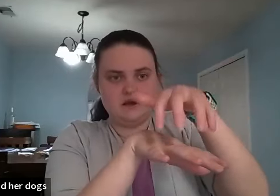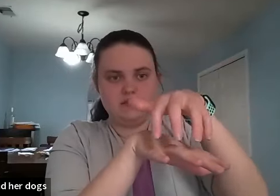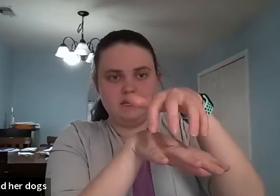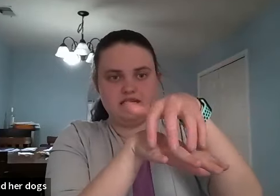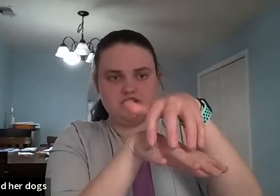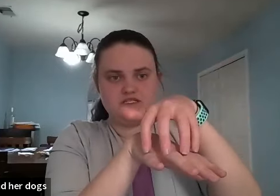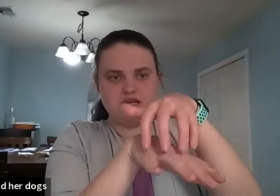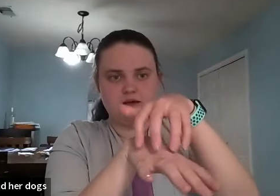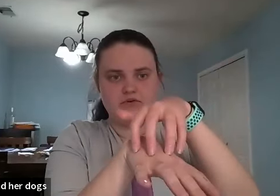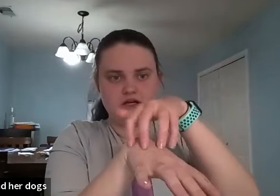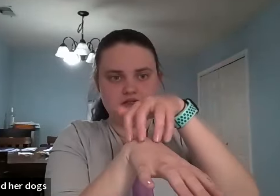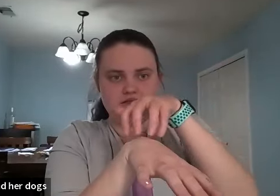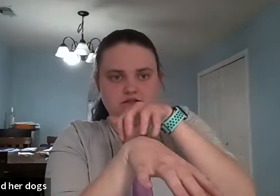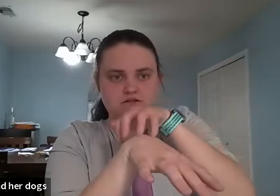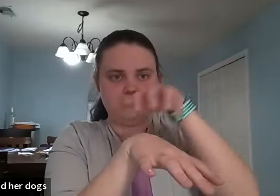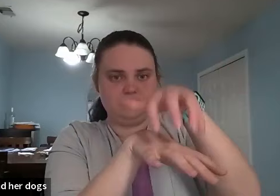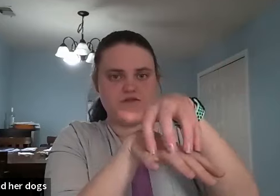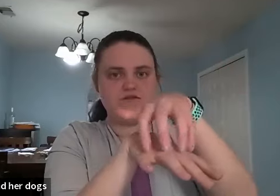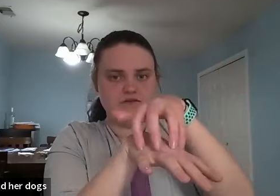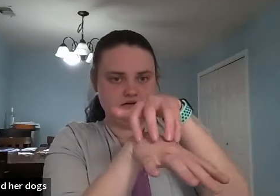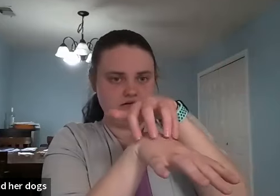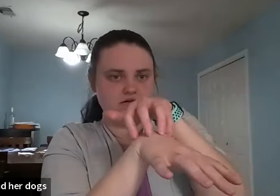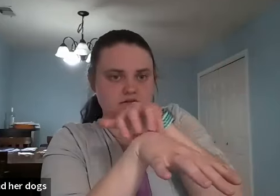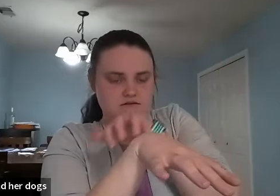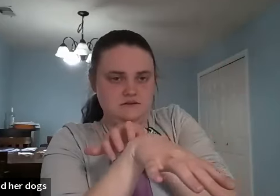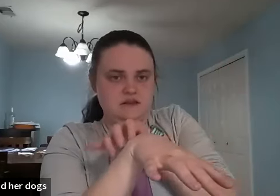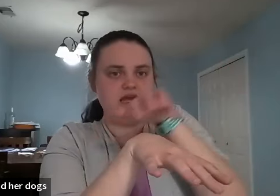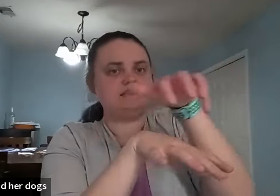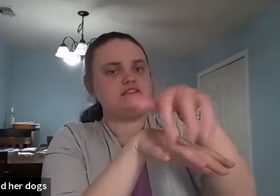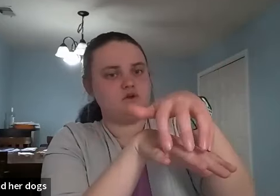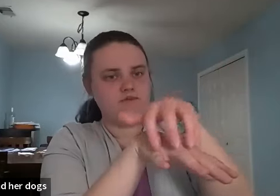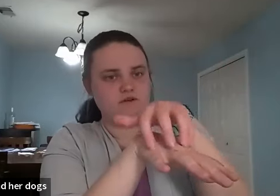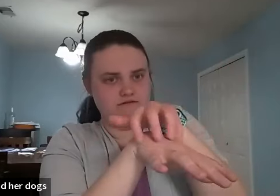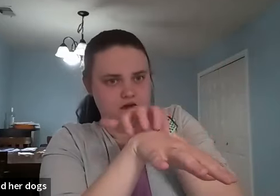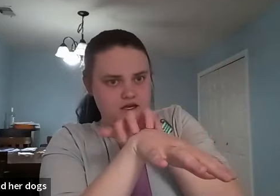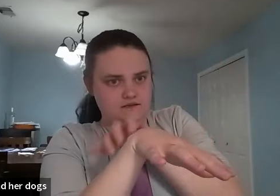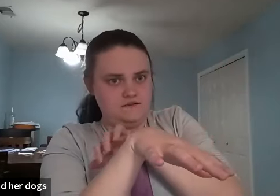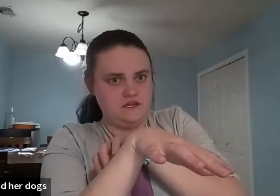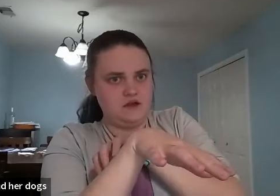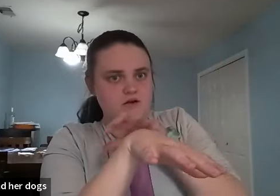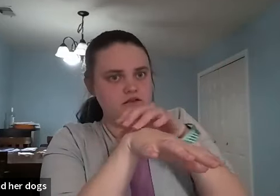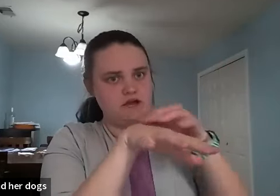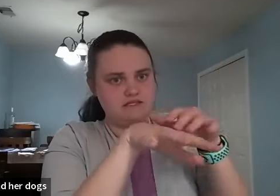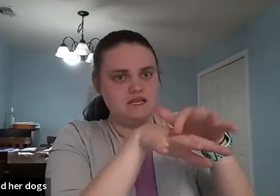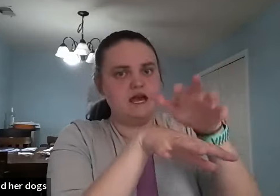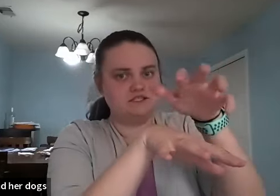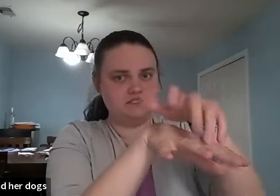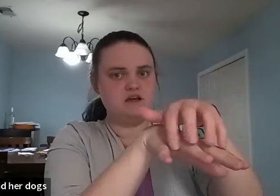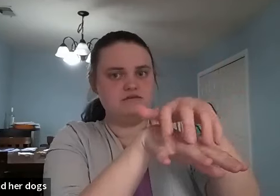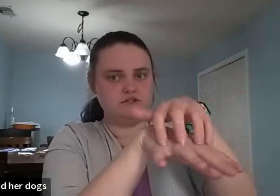in and just tap on it. Grapes. Mm-hmm. And it's like the grapes on a vine. If you think about it, all the vines attached and stuff with the